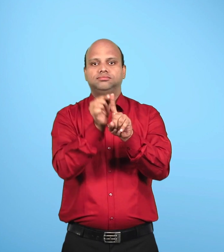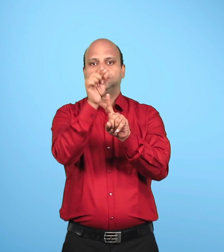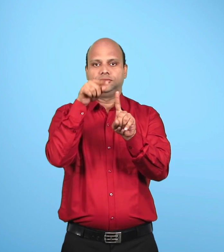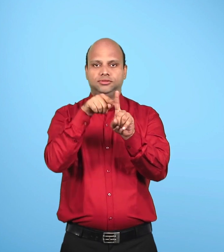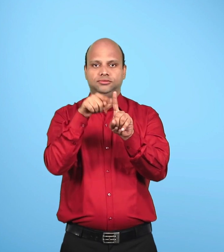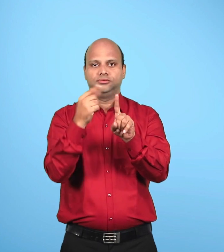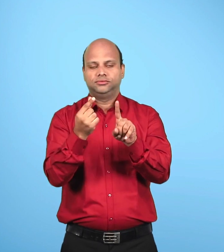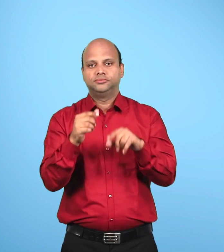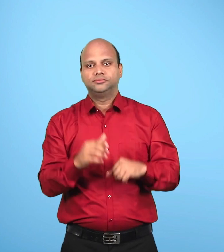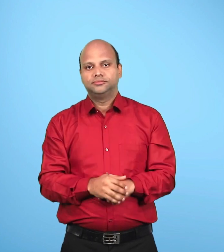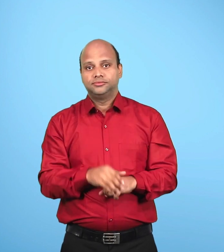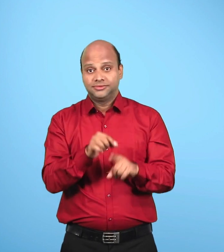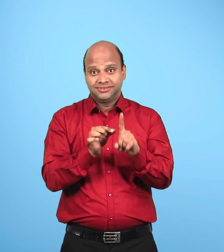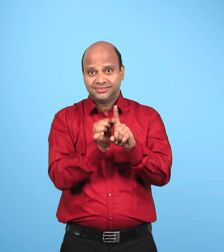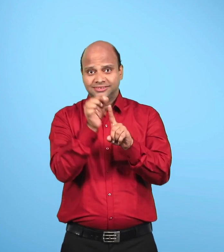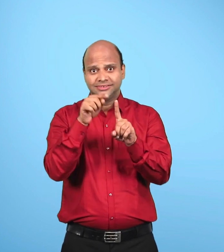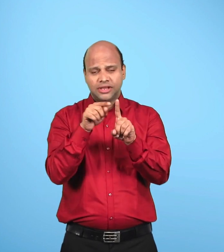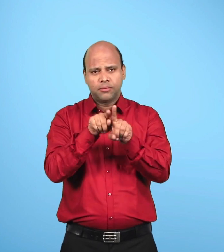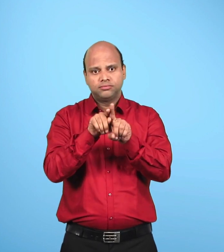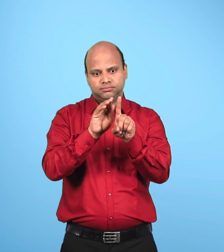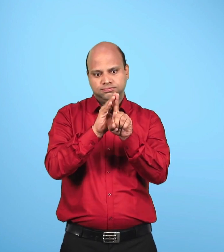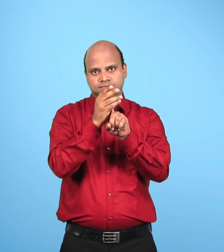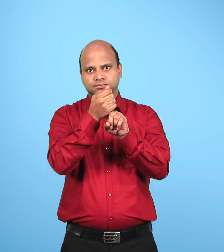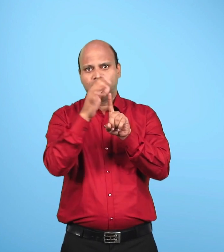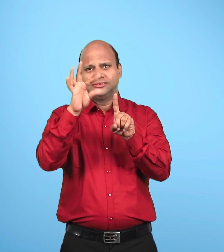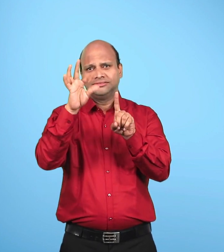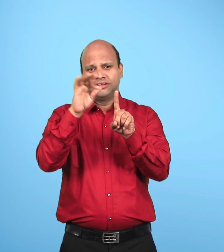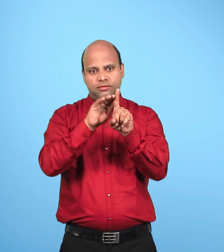layer which helps to retain water in the tissues of cacti.